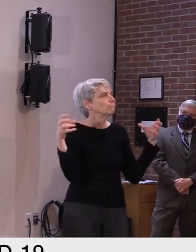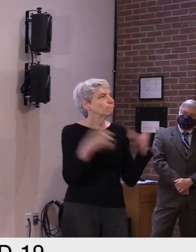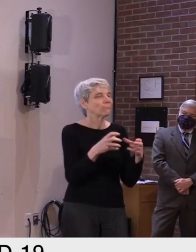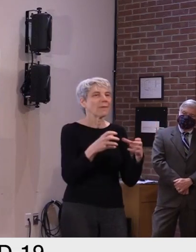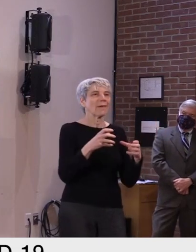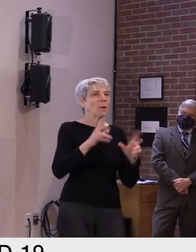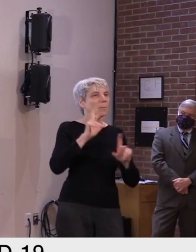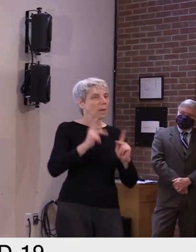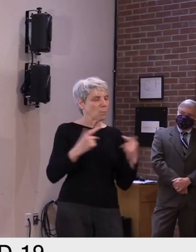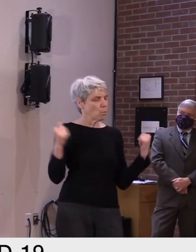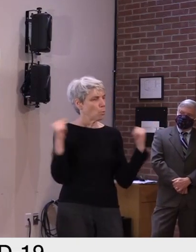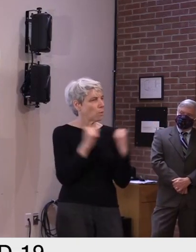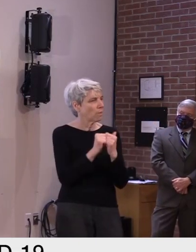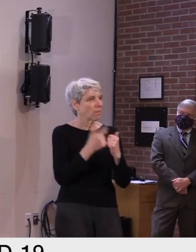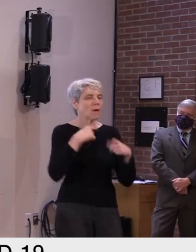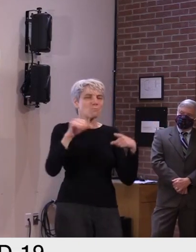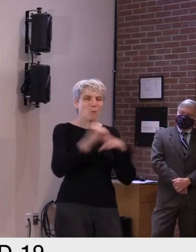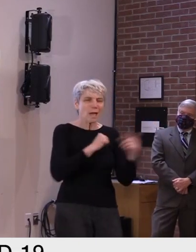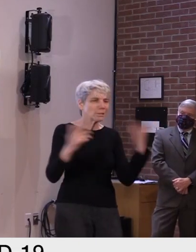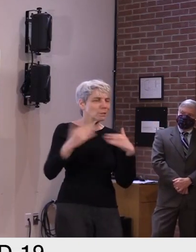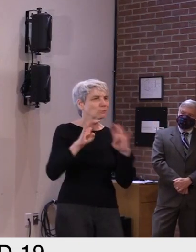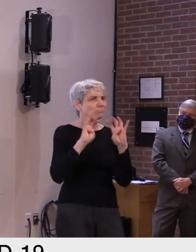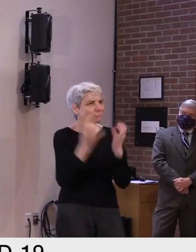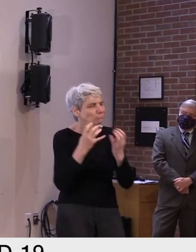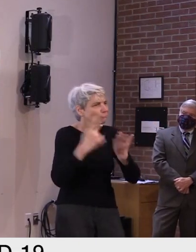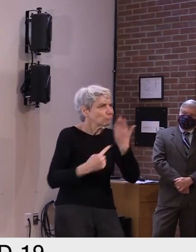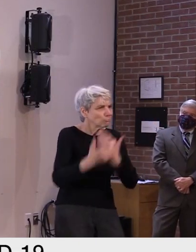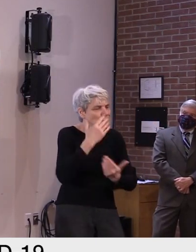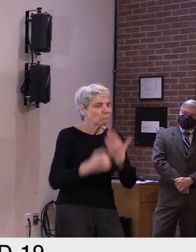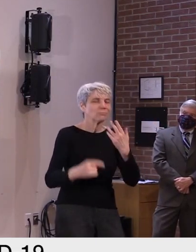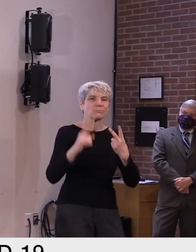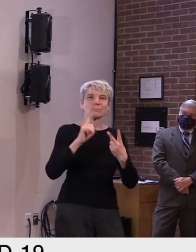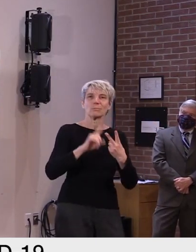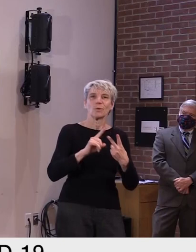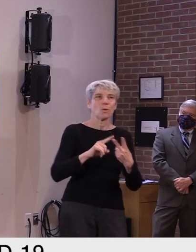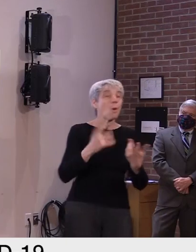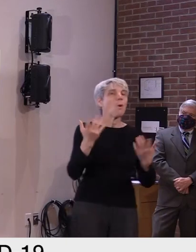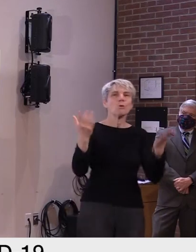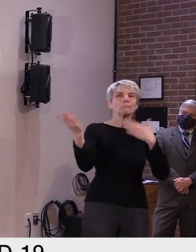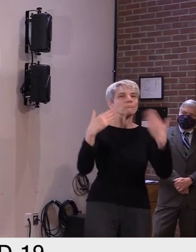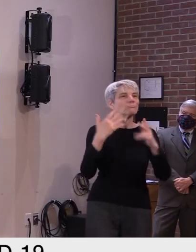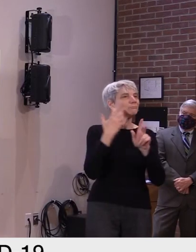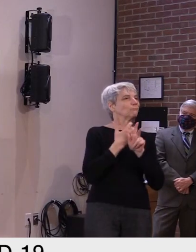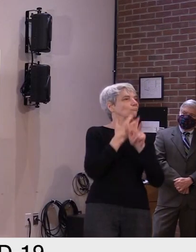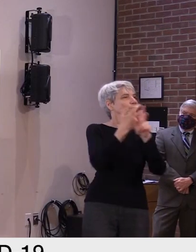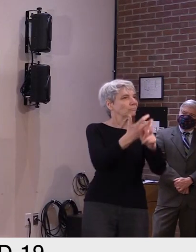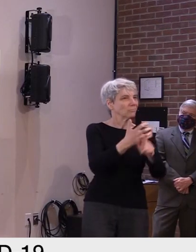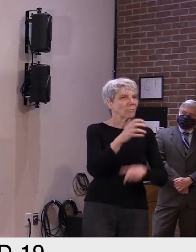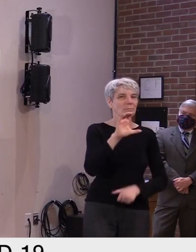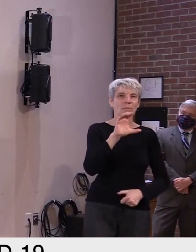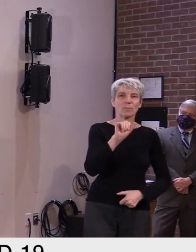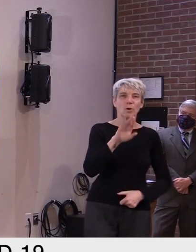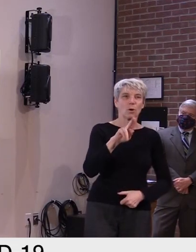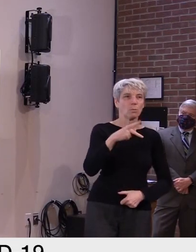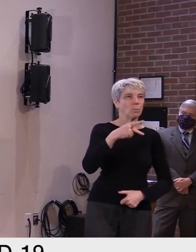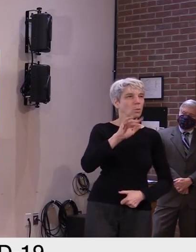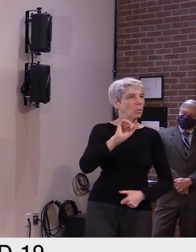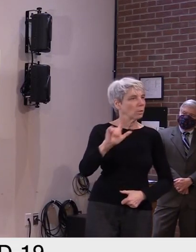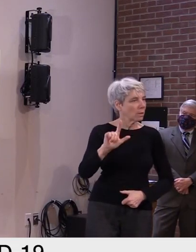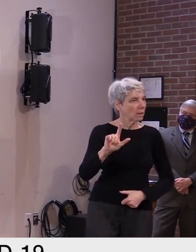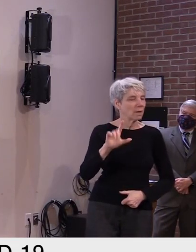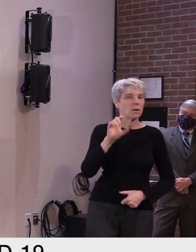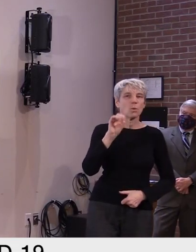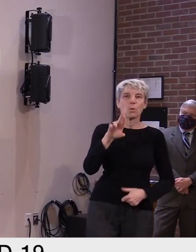at the time of practices and games, but they involve things like carpooling, like being in proximity to one